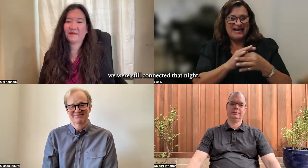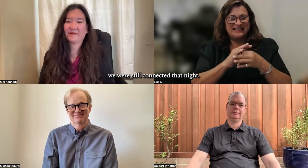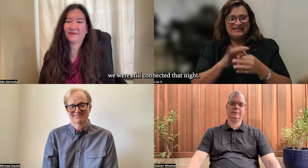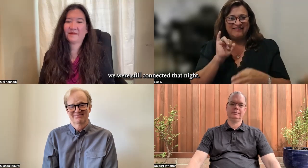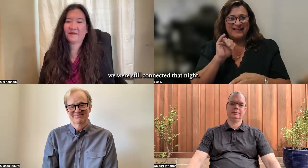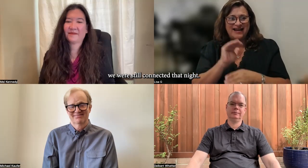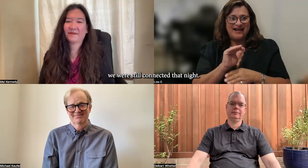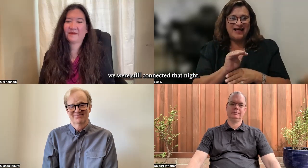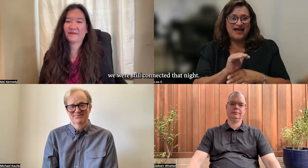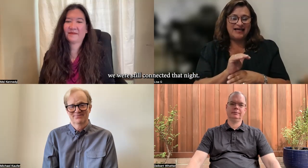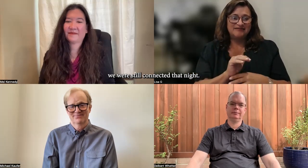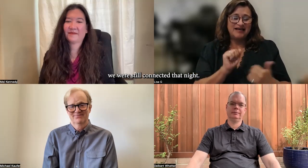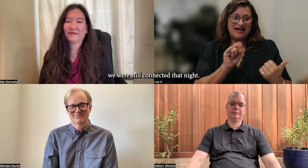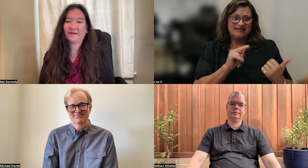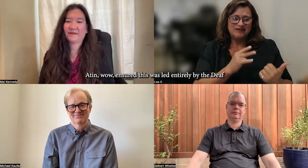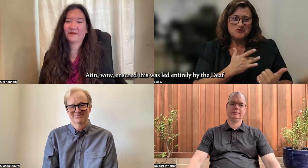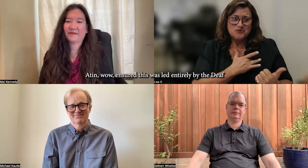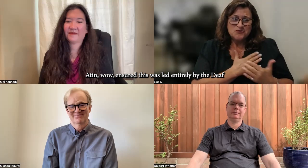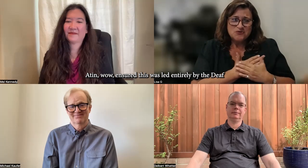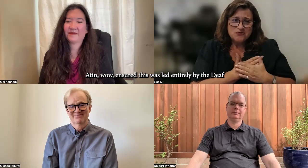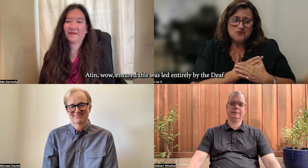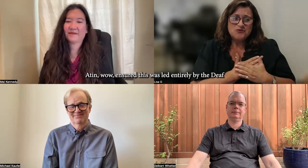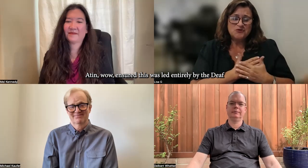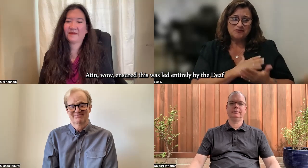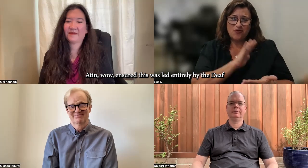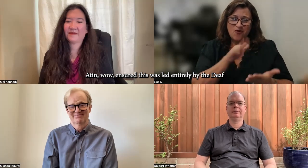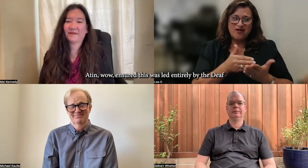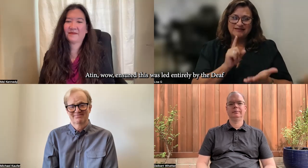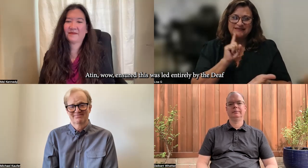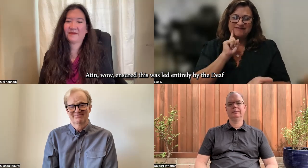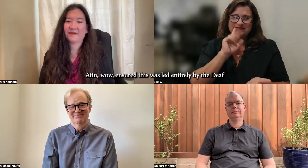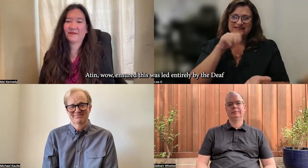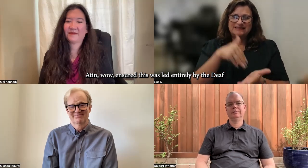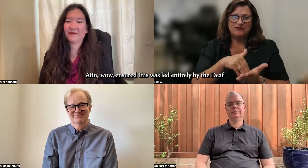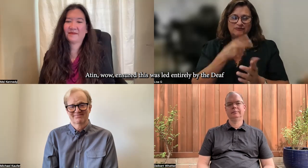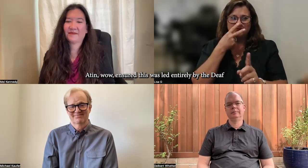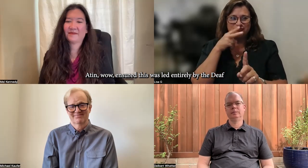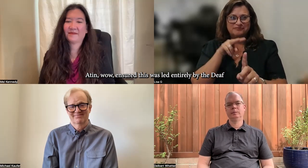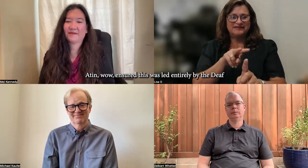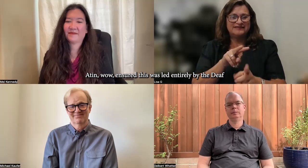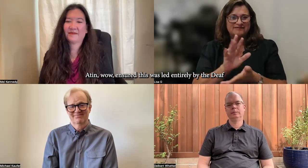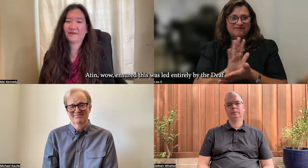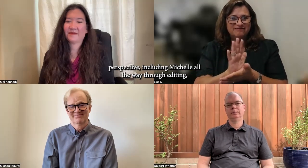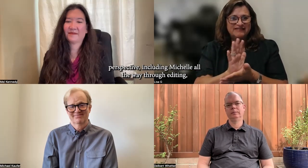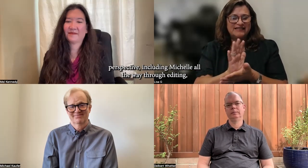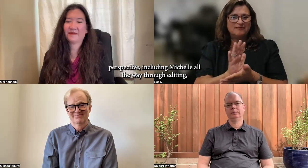still connected that night. Atin, wow, ensured this was led entirely by the deaf